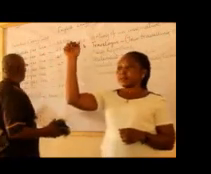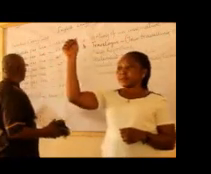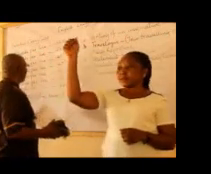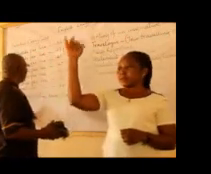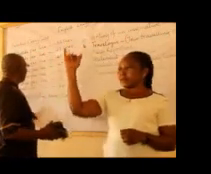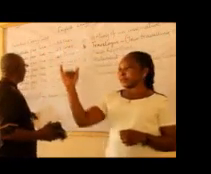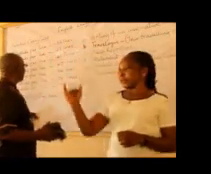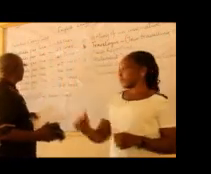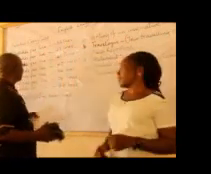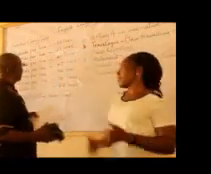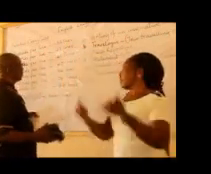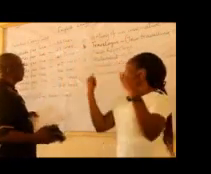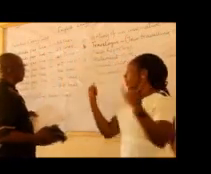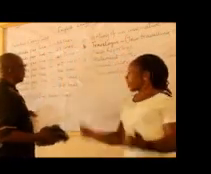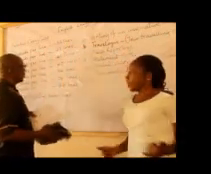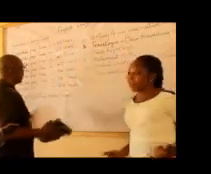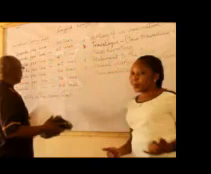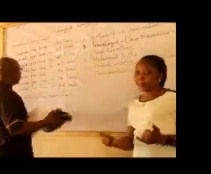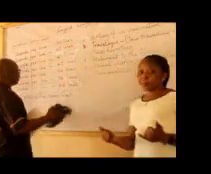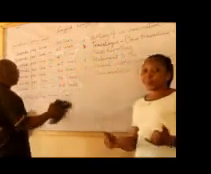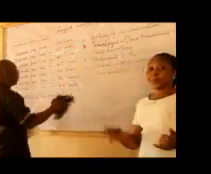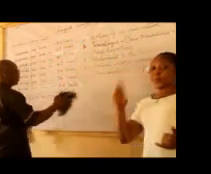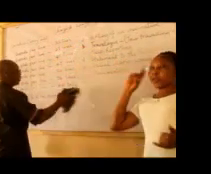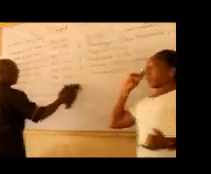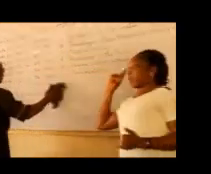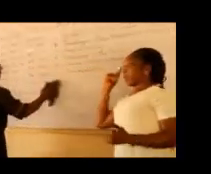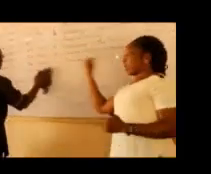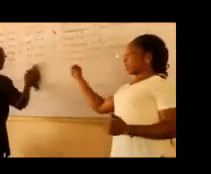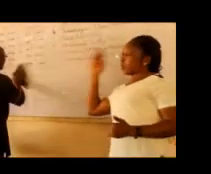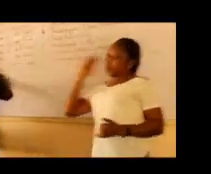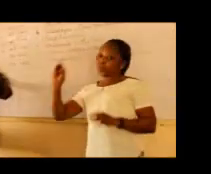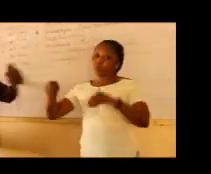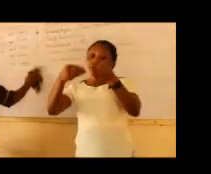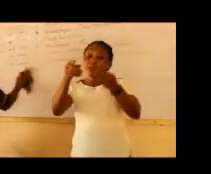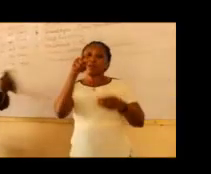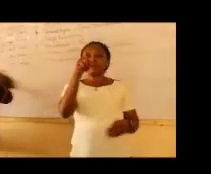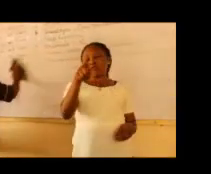you something which you will